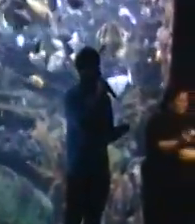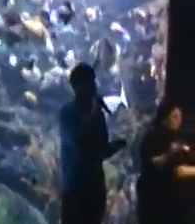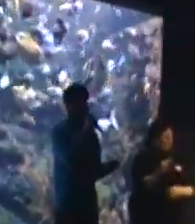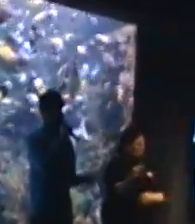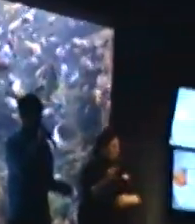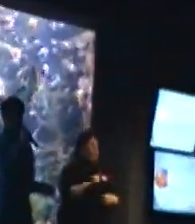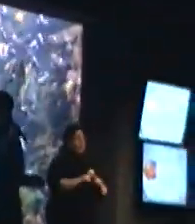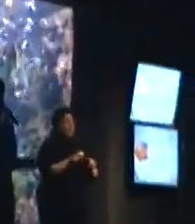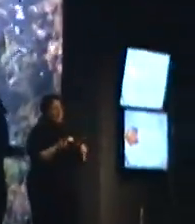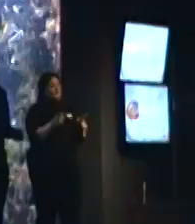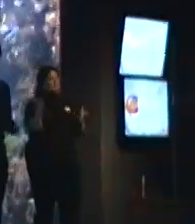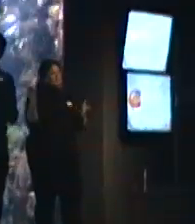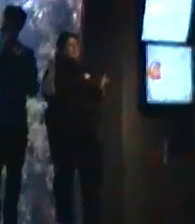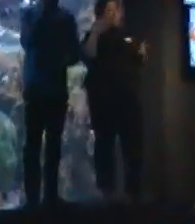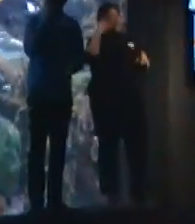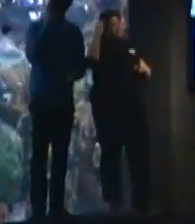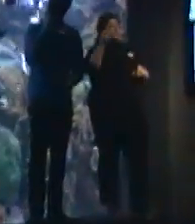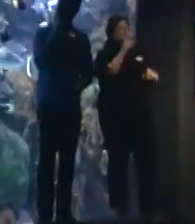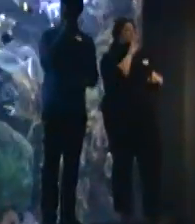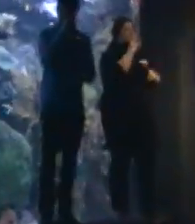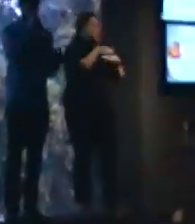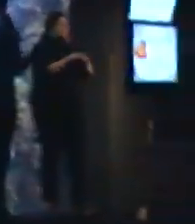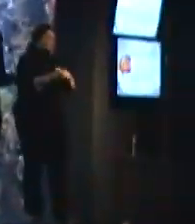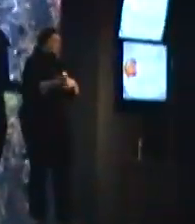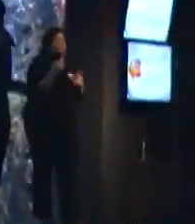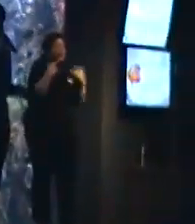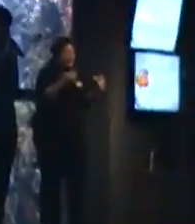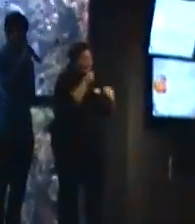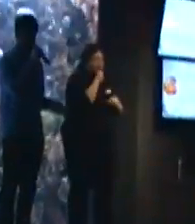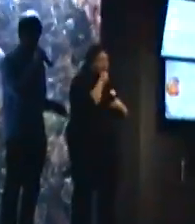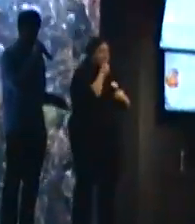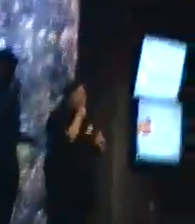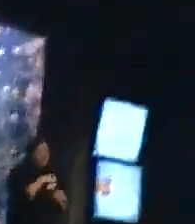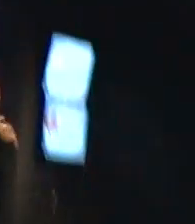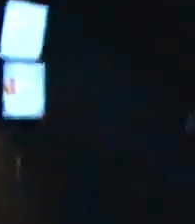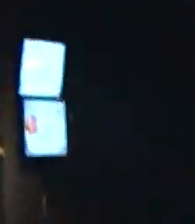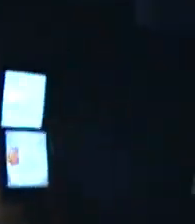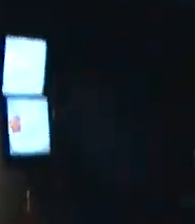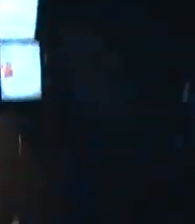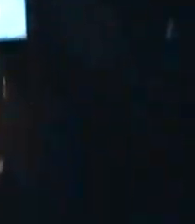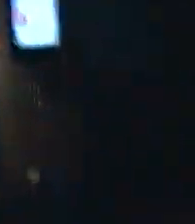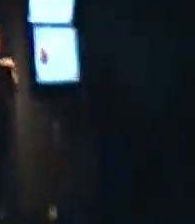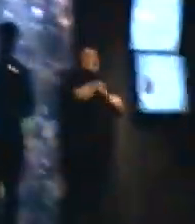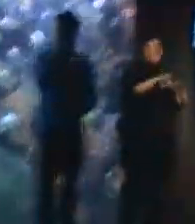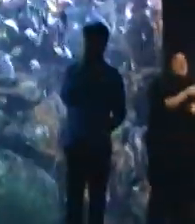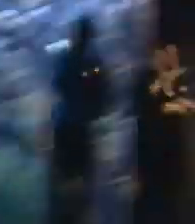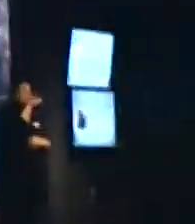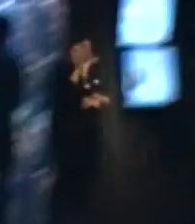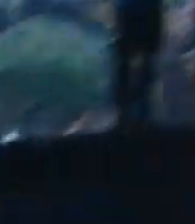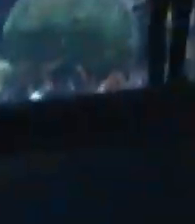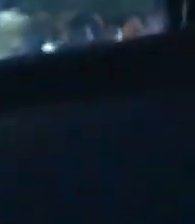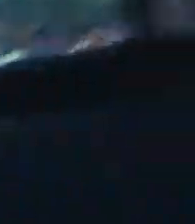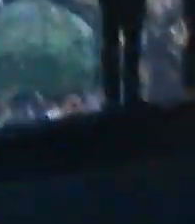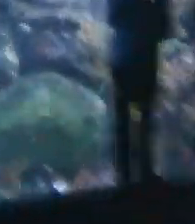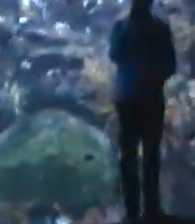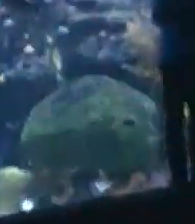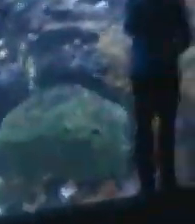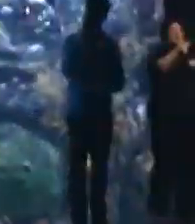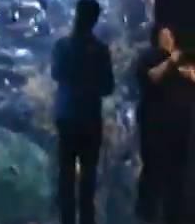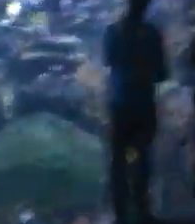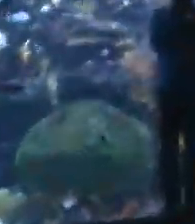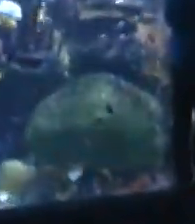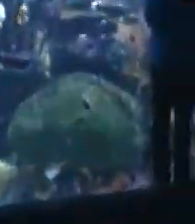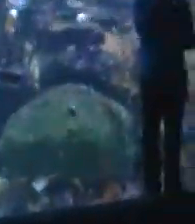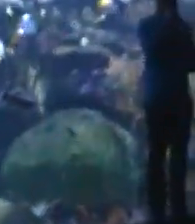algae and seagrass, but we don't want to disturb natural seagrass populations, so that's why